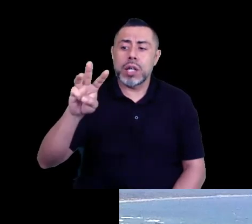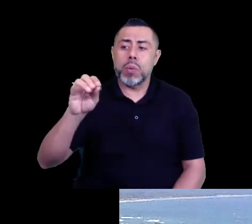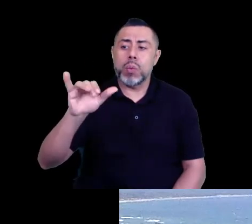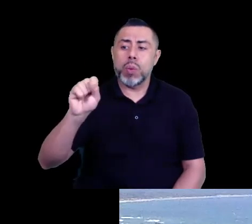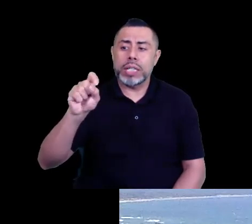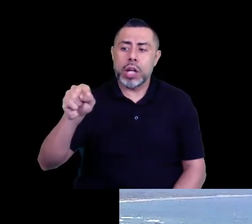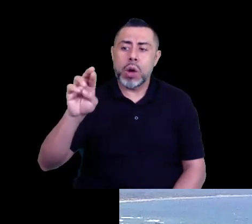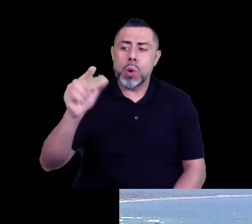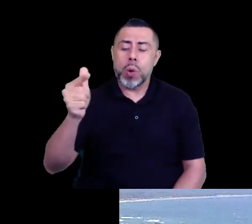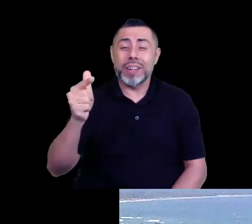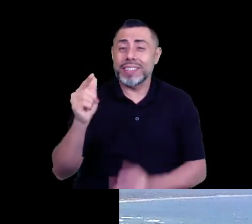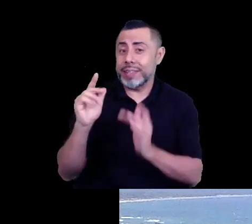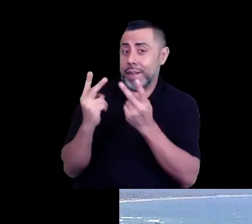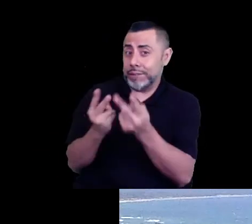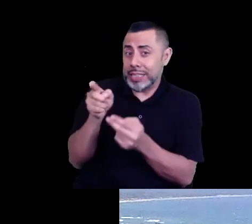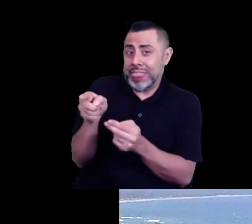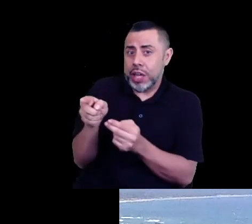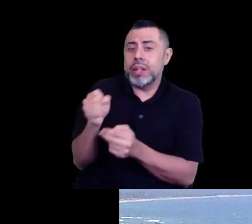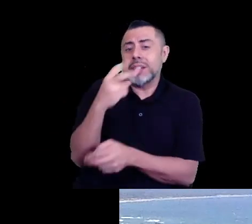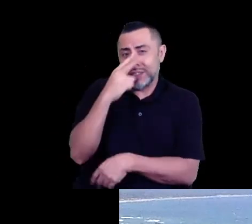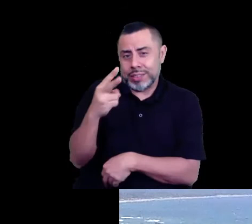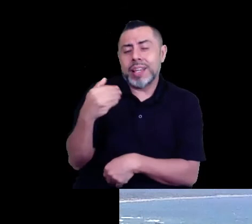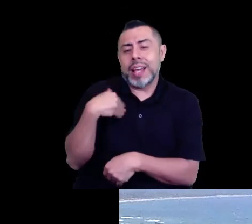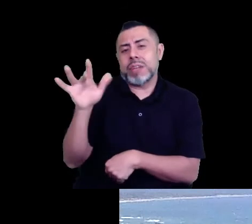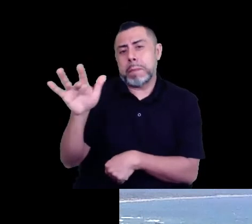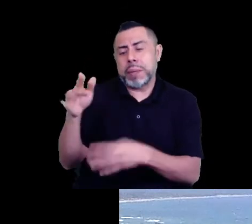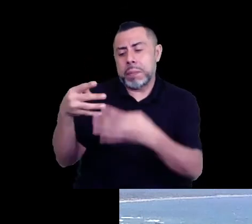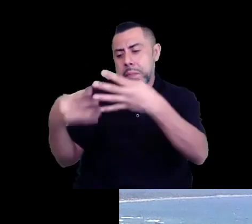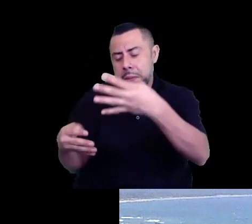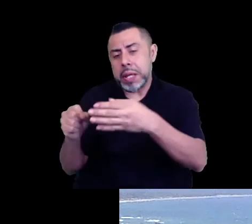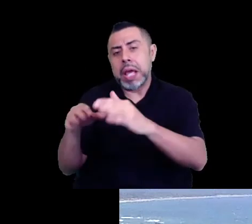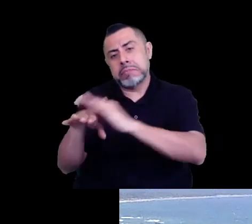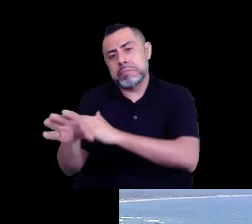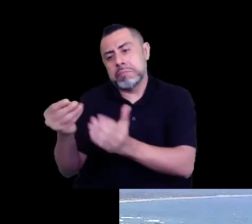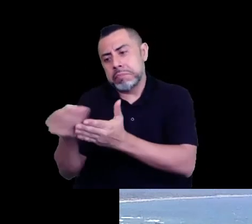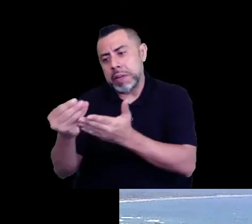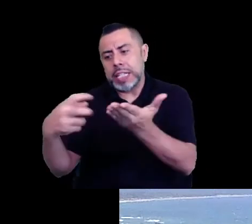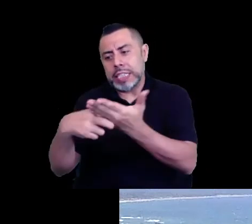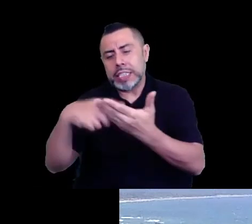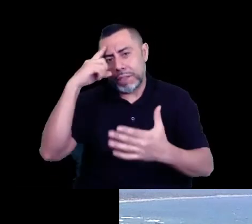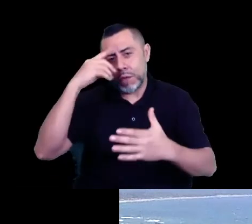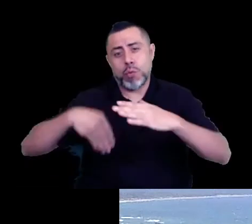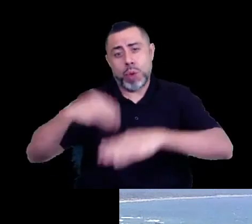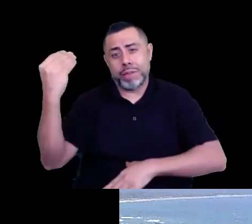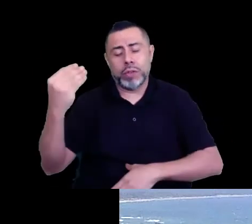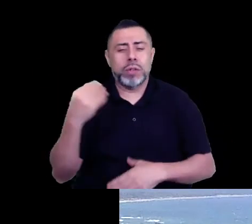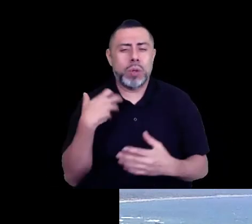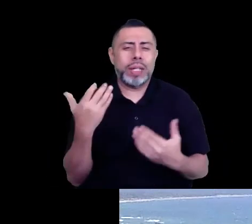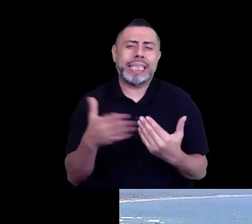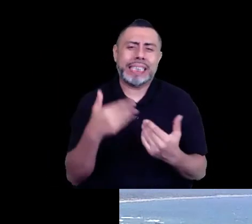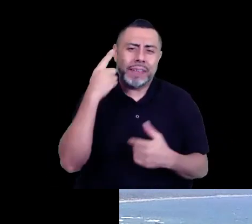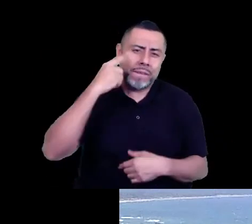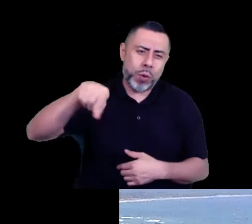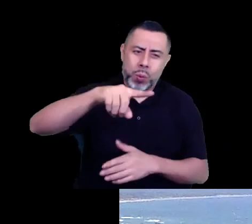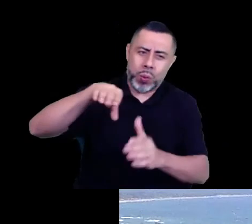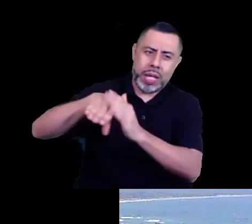make it as easy as possible for people to access this raffle and get as many as they want. So we will be doing the drawing, whether